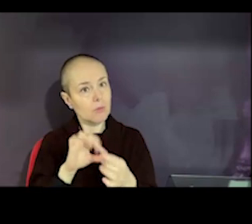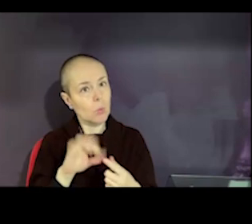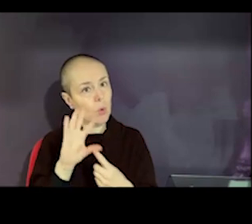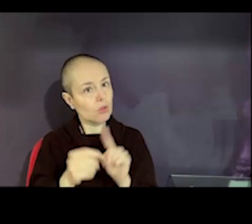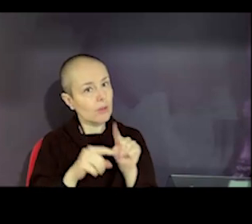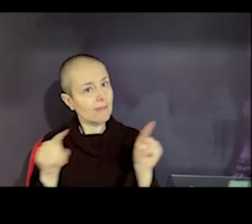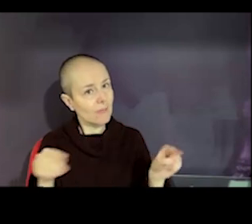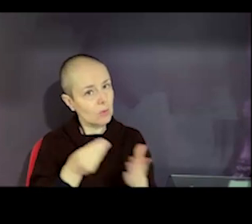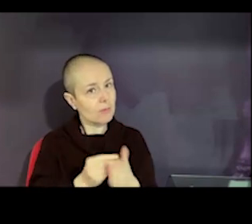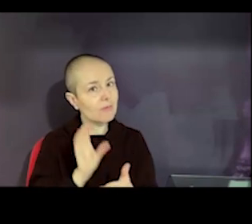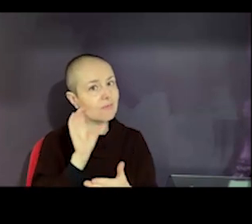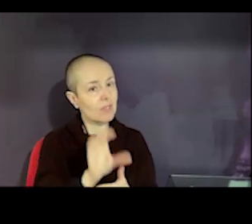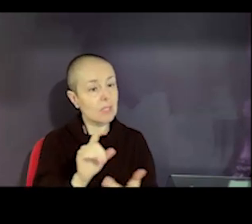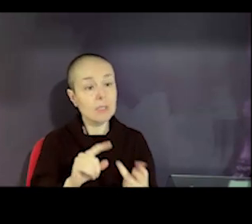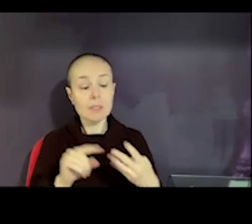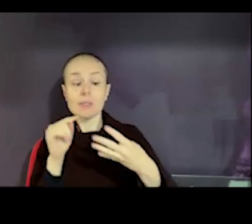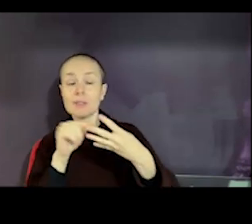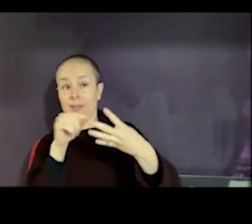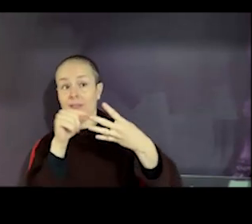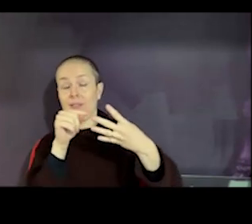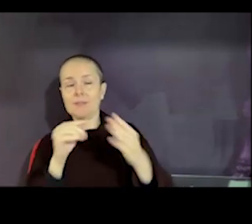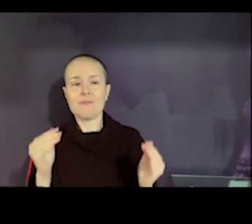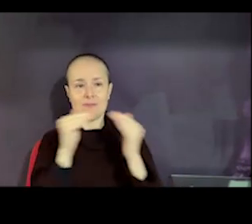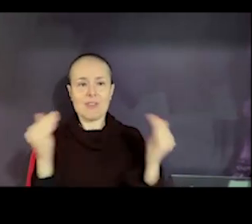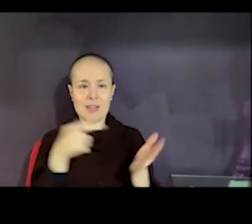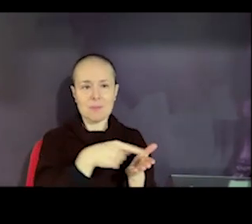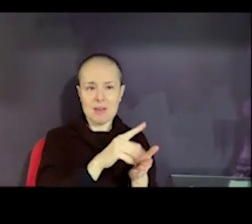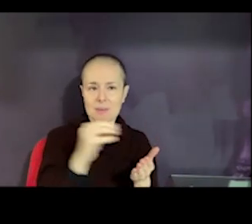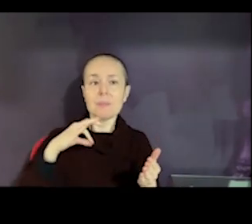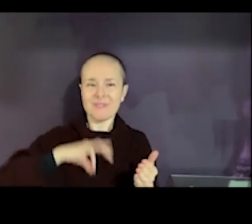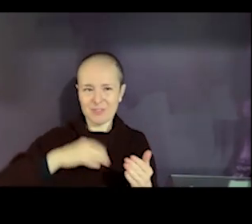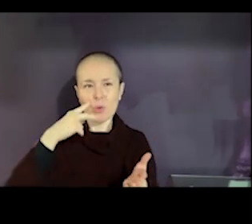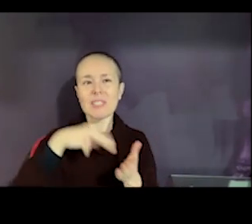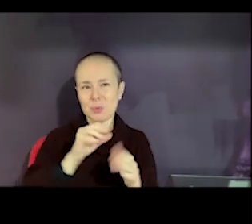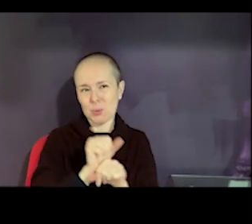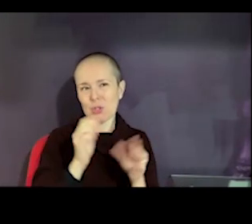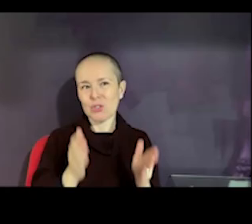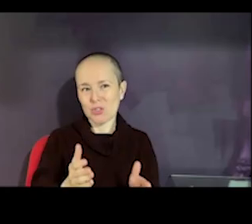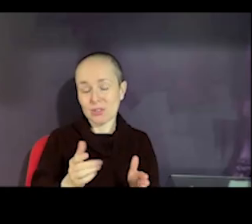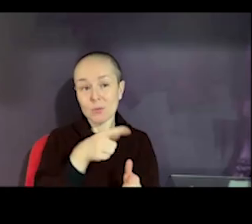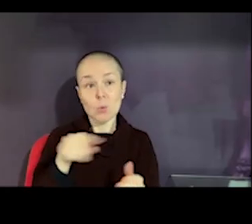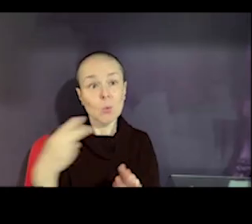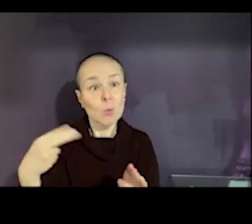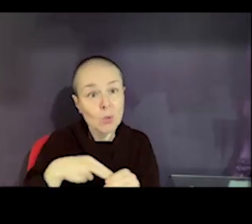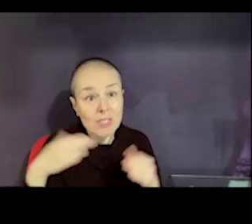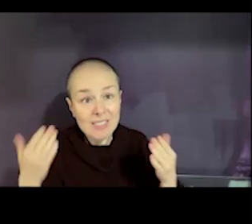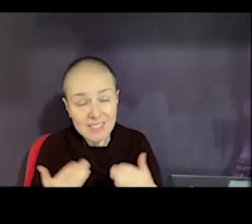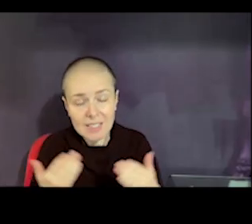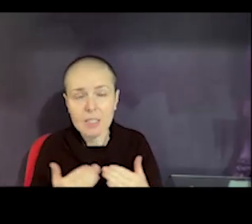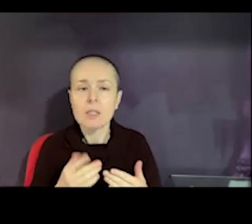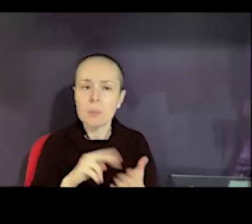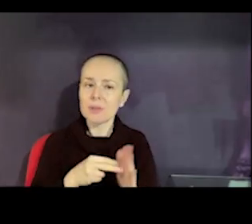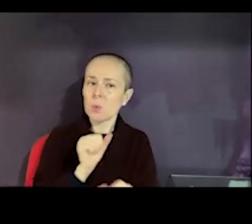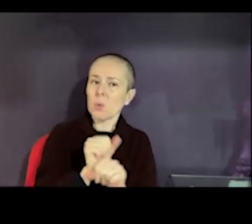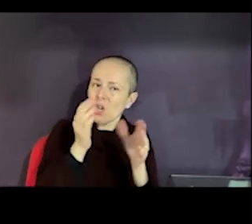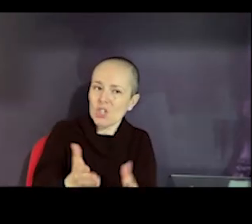second priority is fair pay and benefits for dance workers, right? Like Antoine said, if you're here, if you're a dancer, you're an administrator, you're a worker, and workers